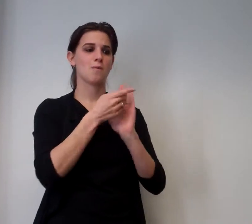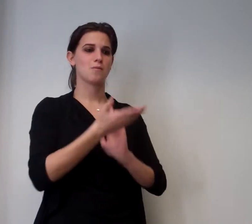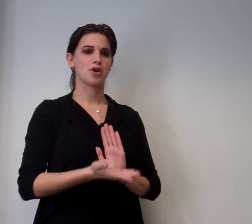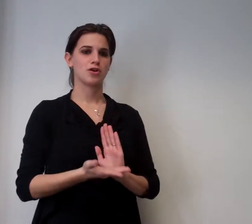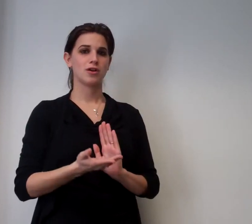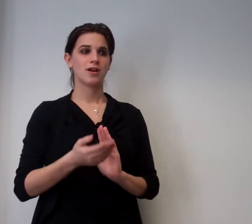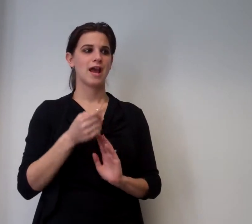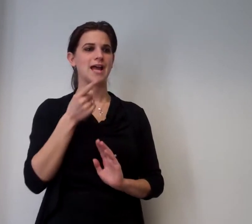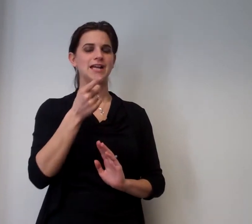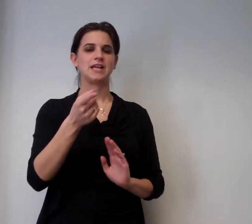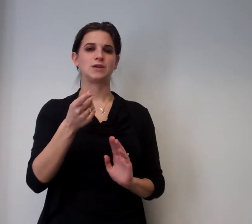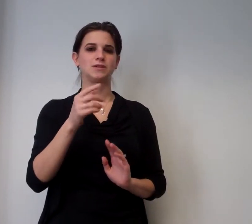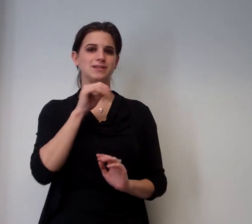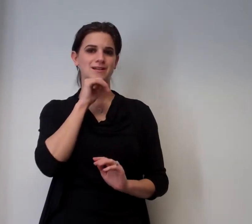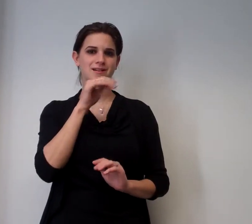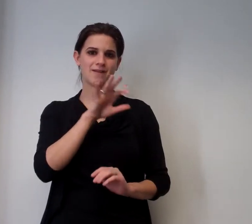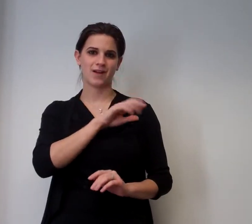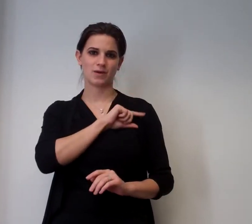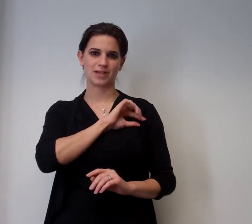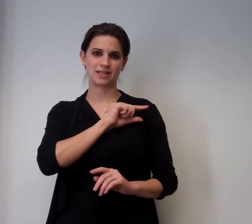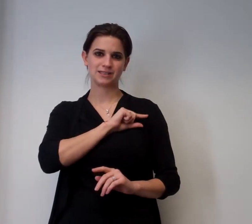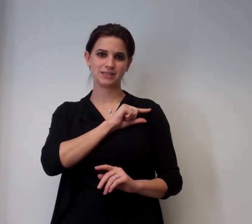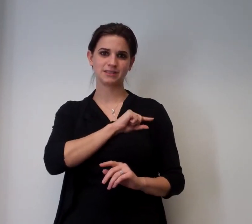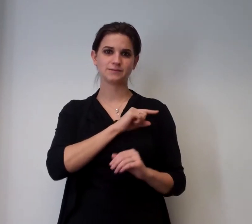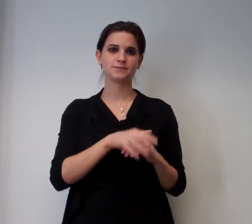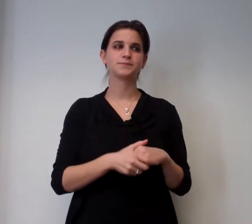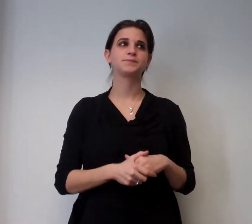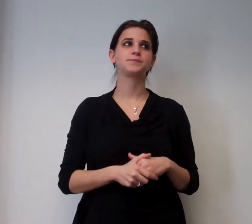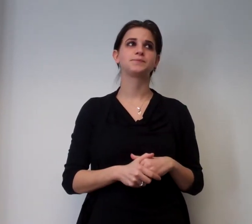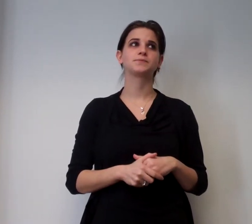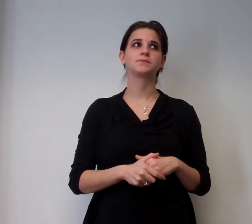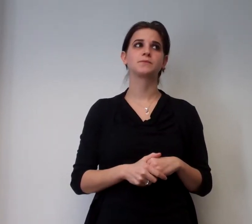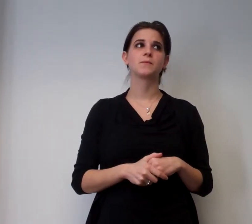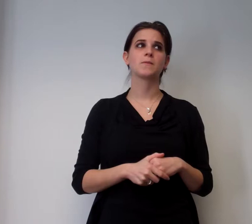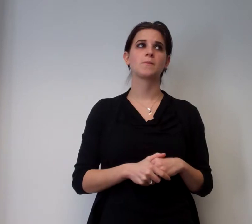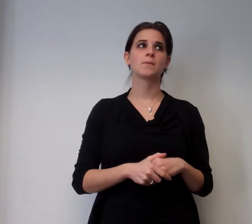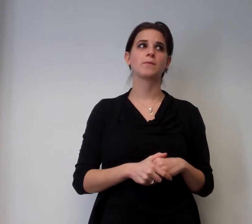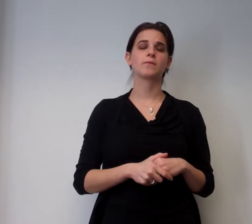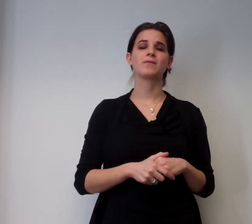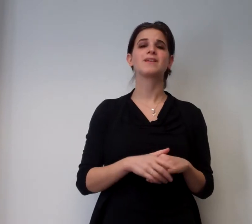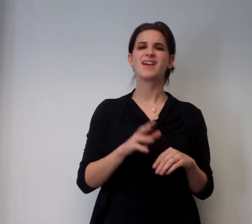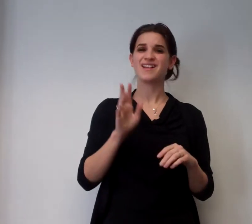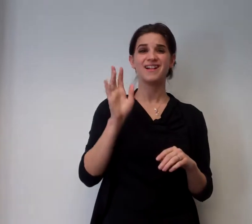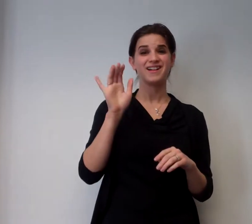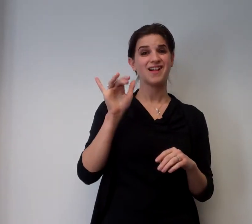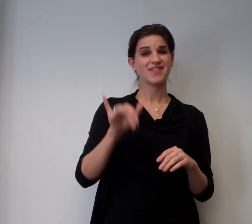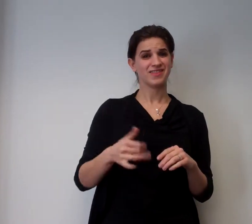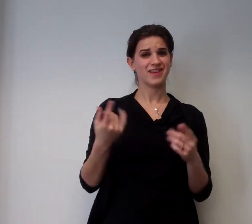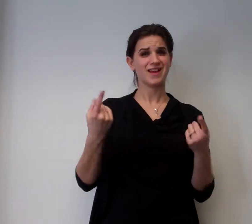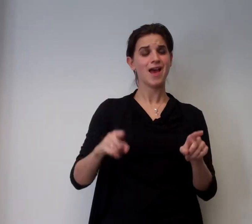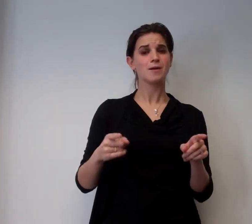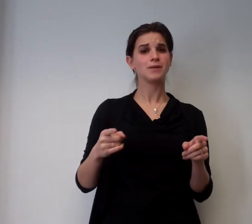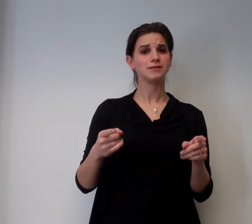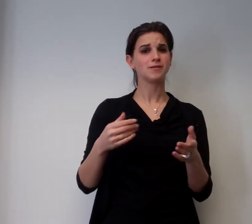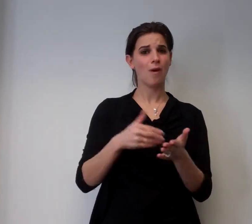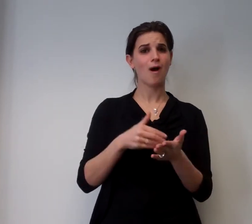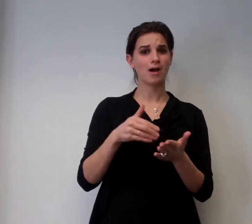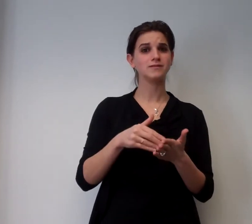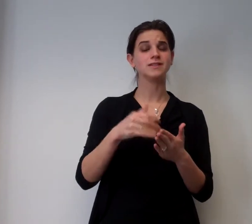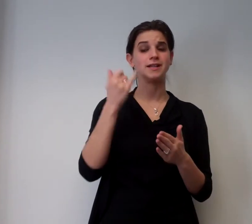in the country, but it has been very typically the case that if these cases became to trial, which they